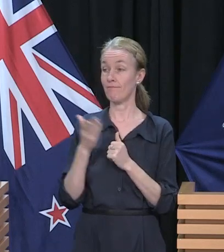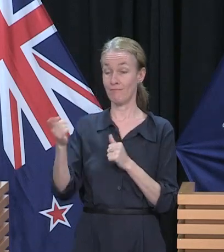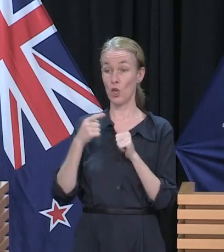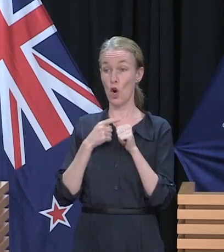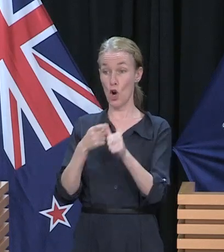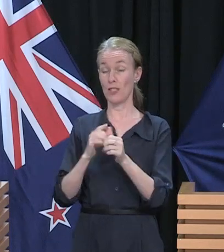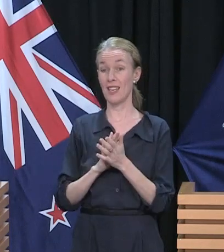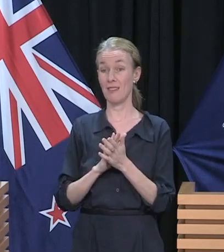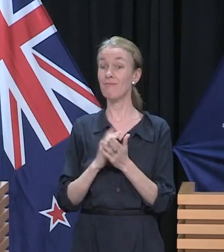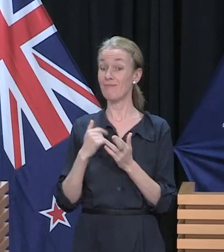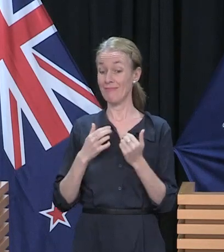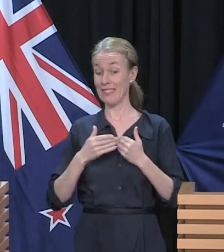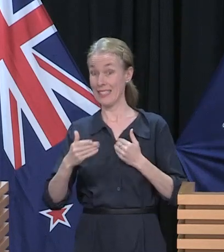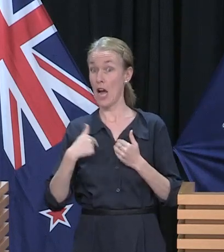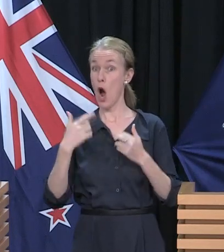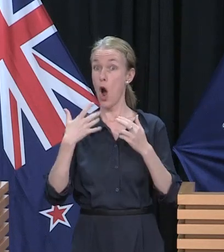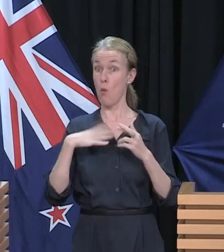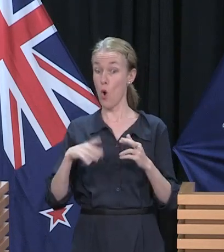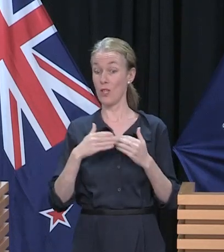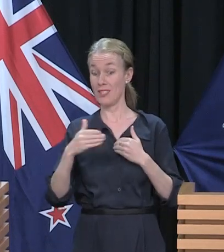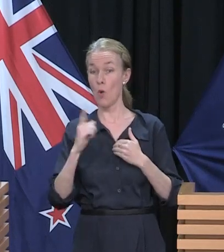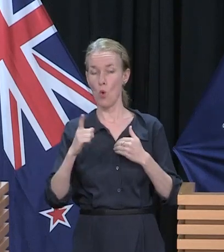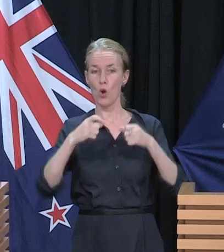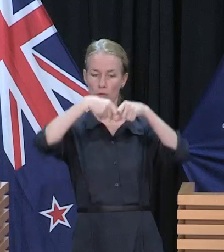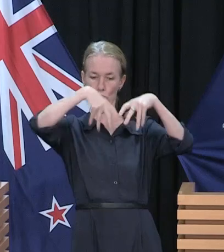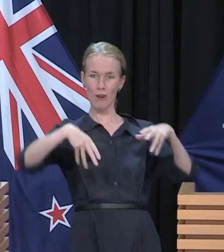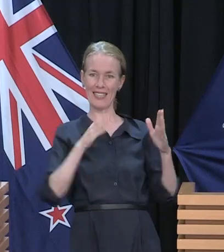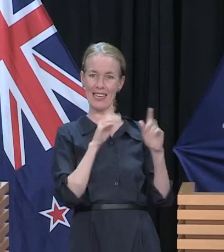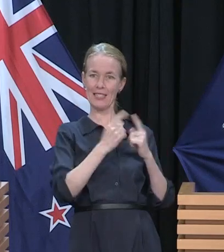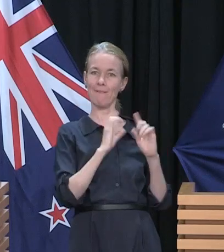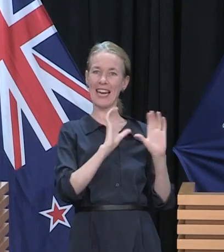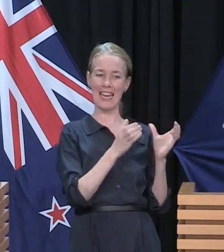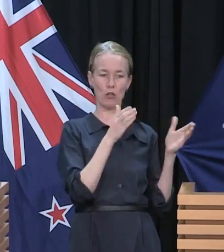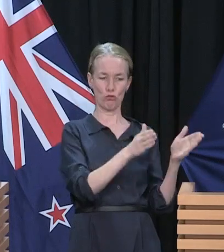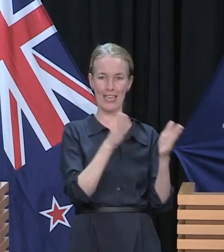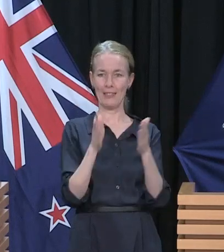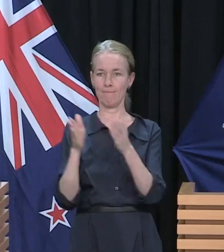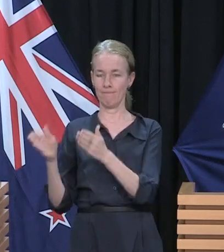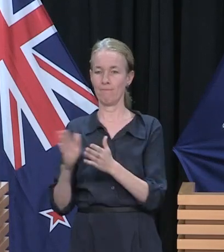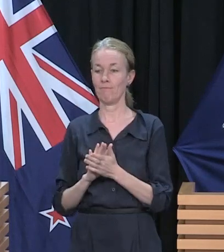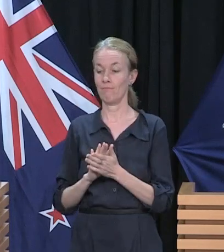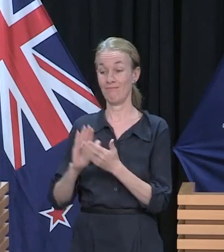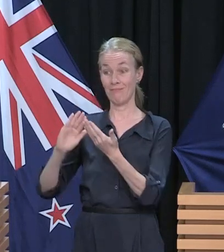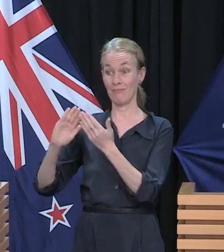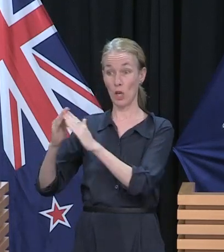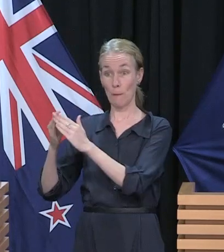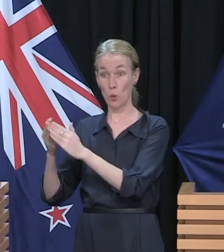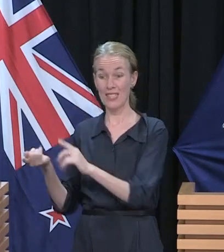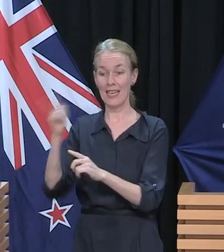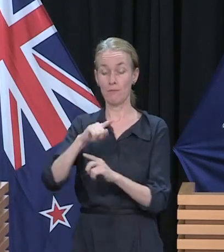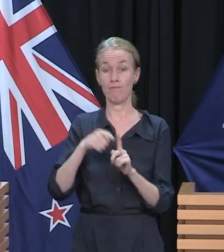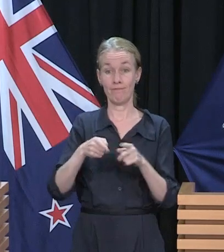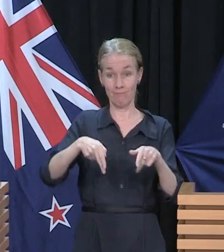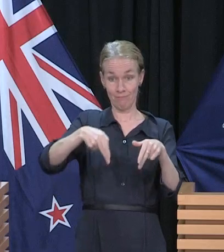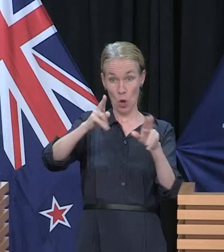basis, when we get the daily testing results, a breakdown of which of those tests are coming from the community, which are coming from MIQ facilities. We do